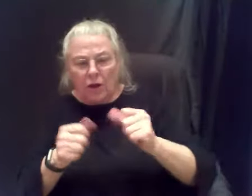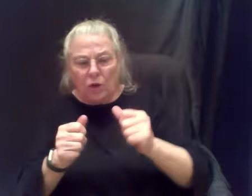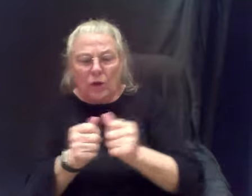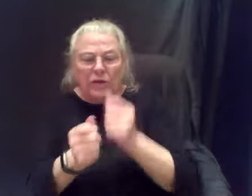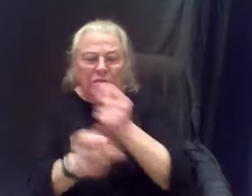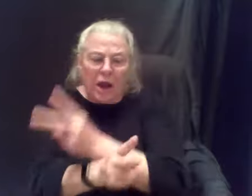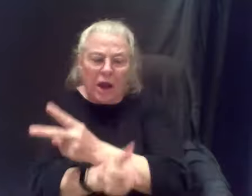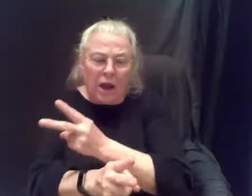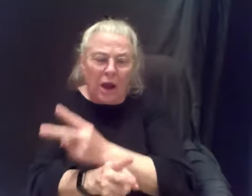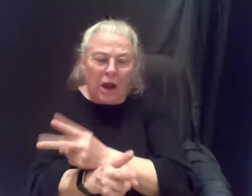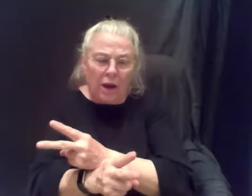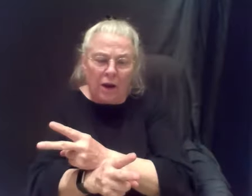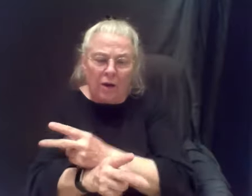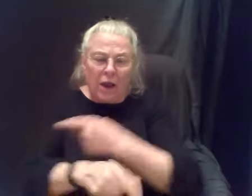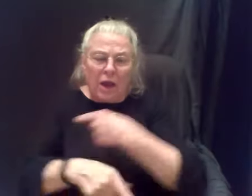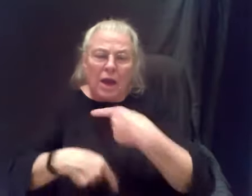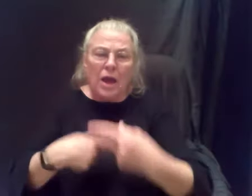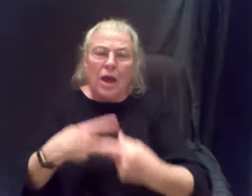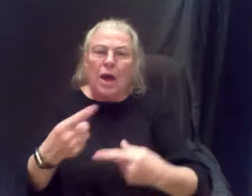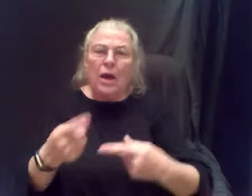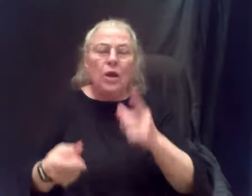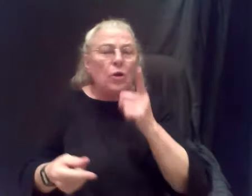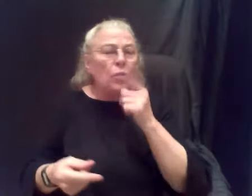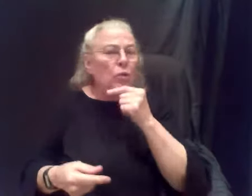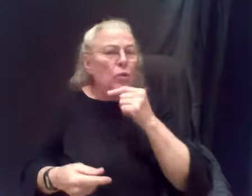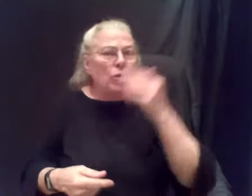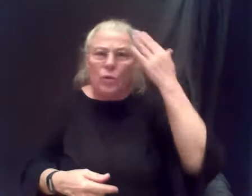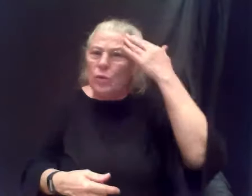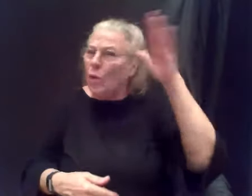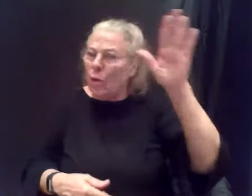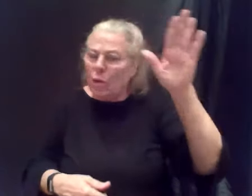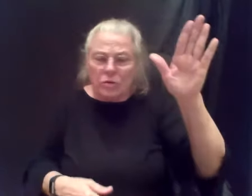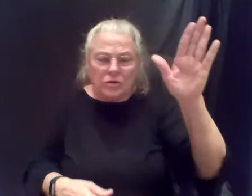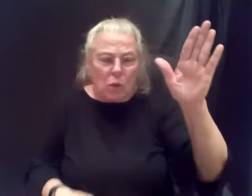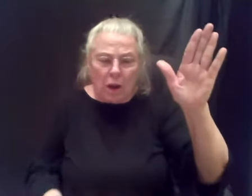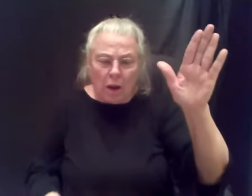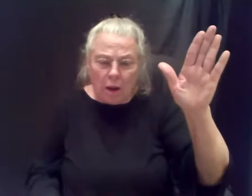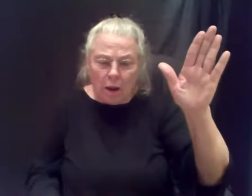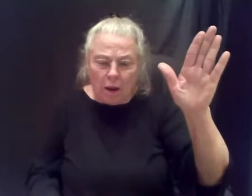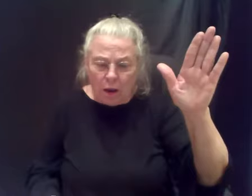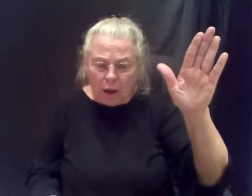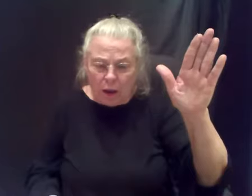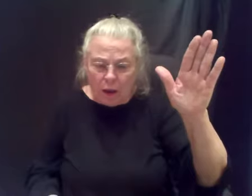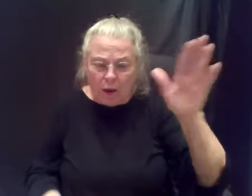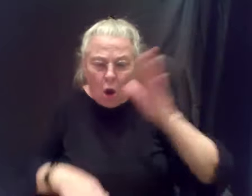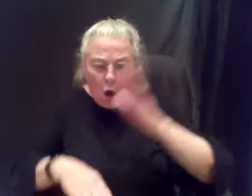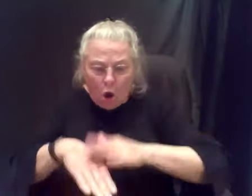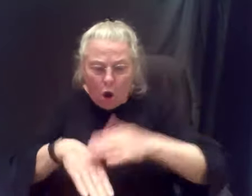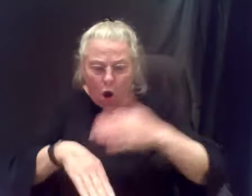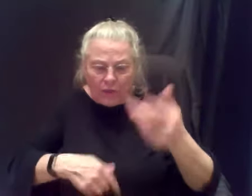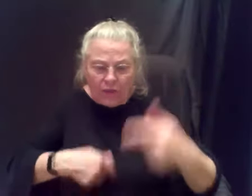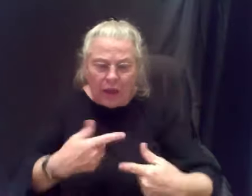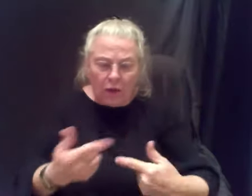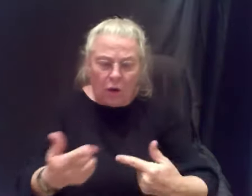with care, heading who knows where. On they